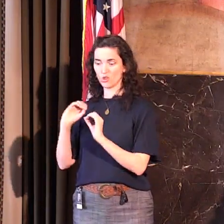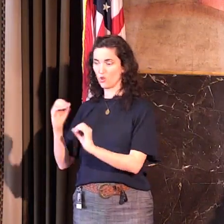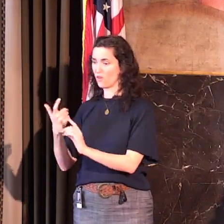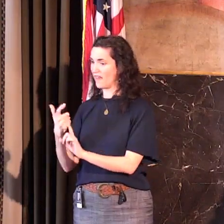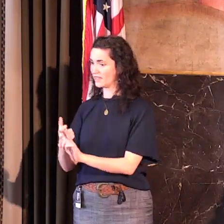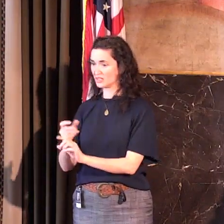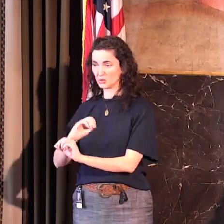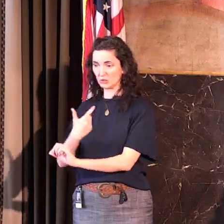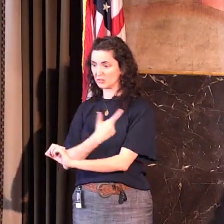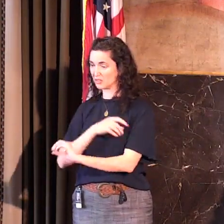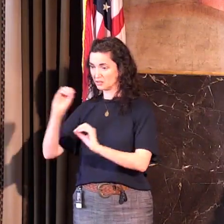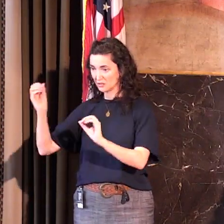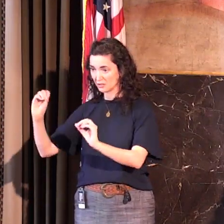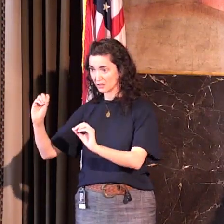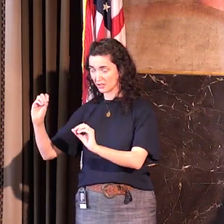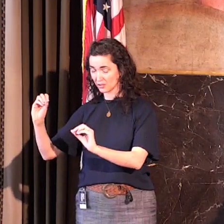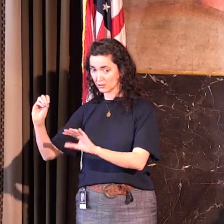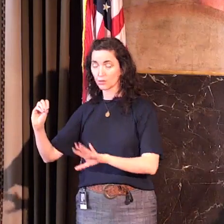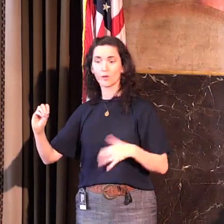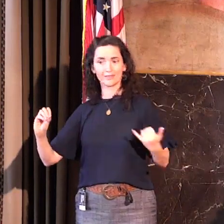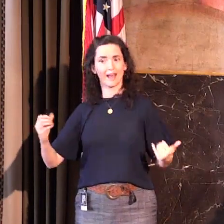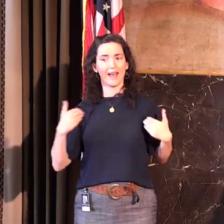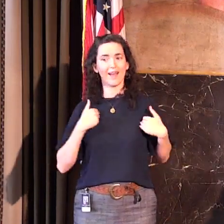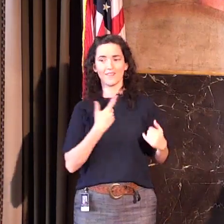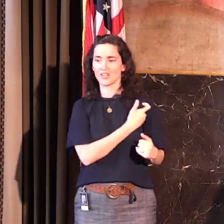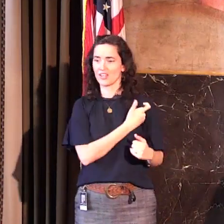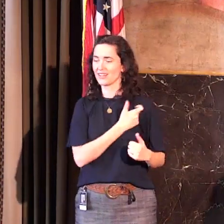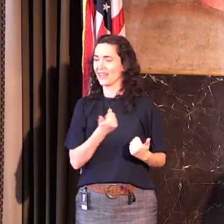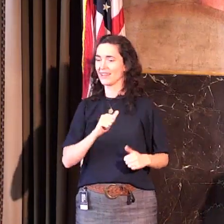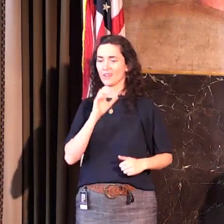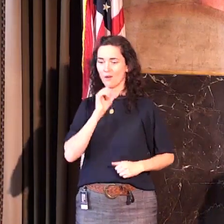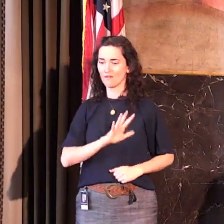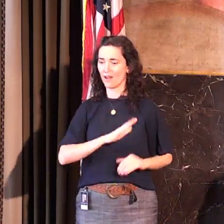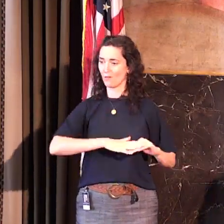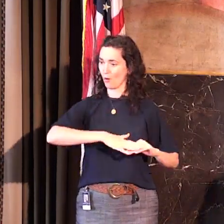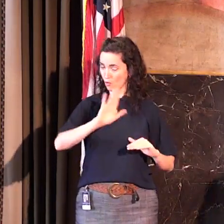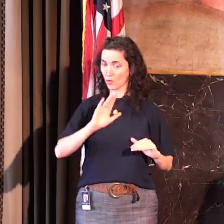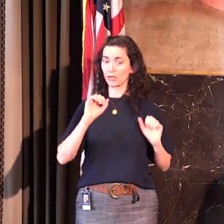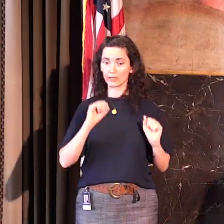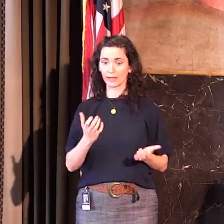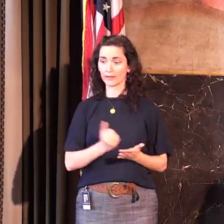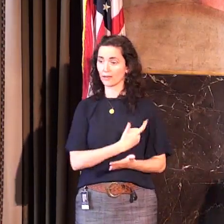unavailable, vaccine is currently available for anyone 5 years old and older.